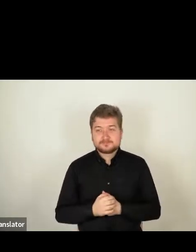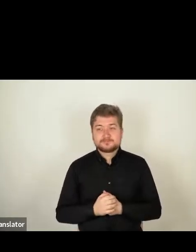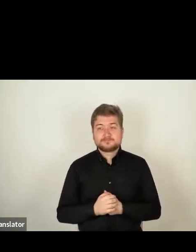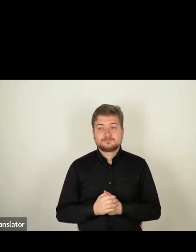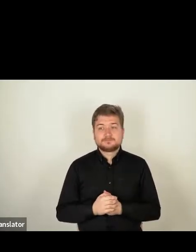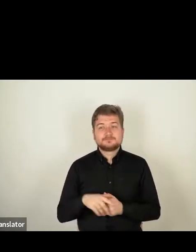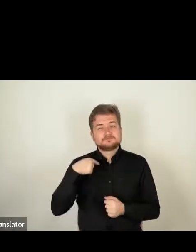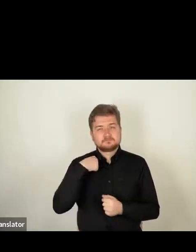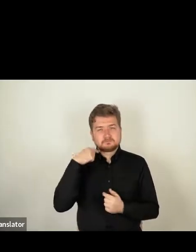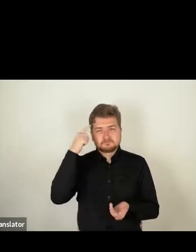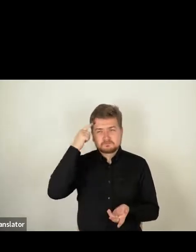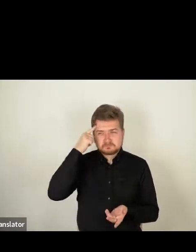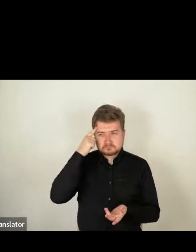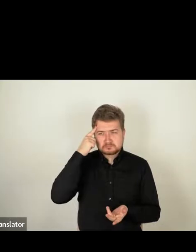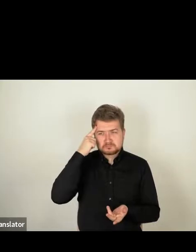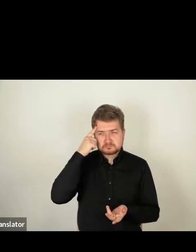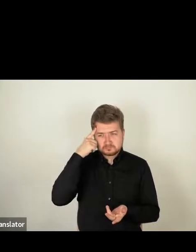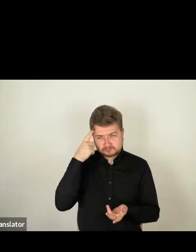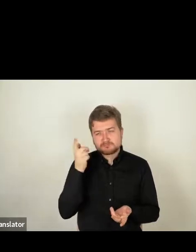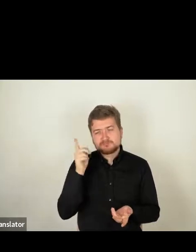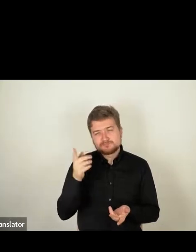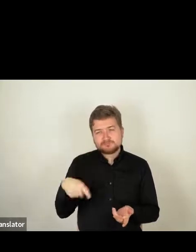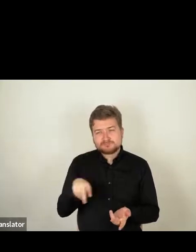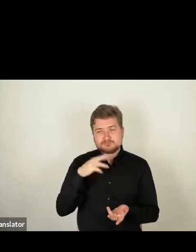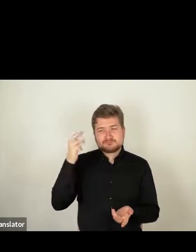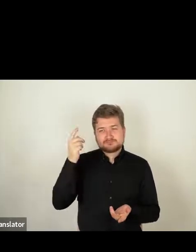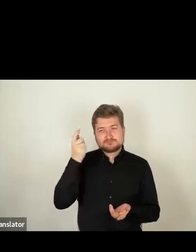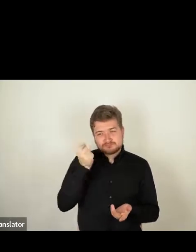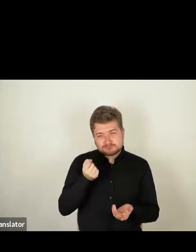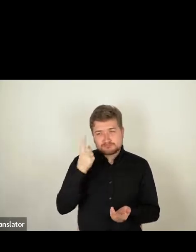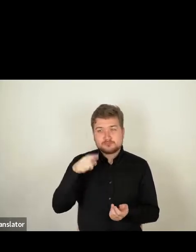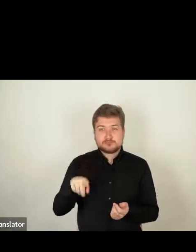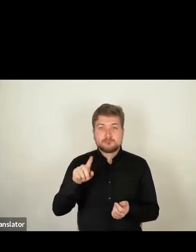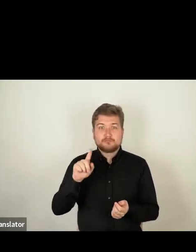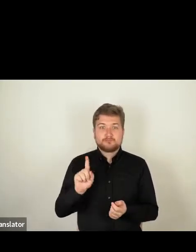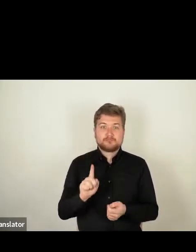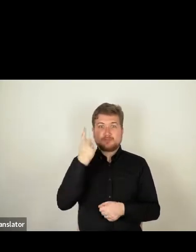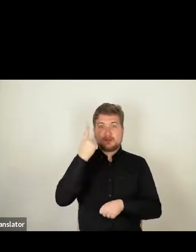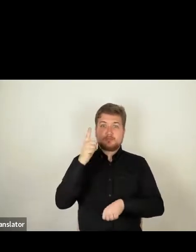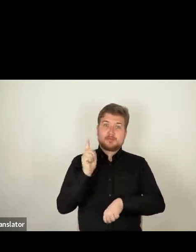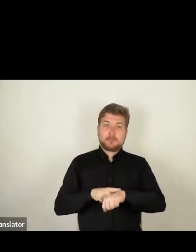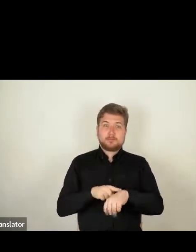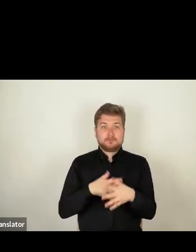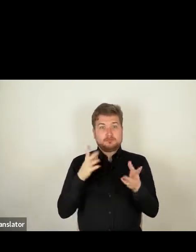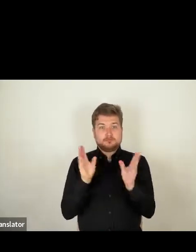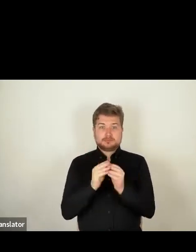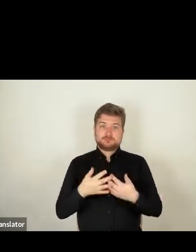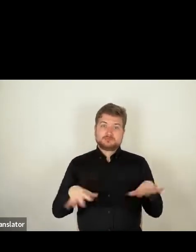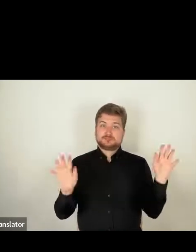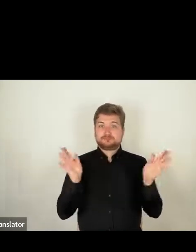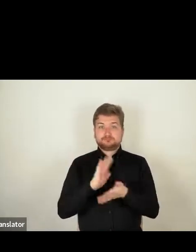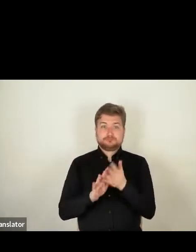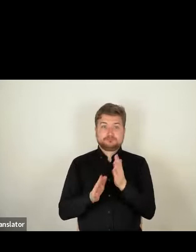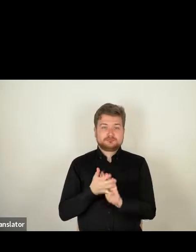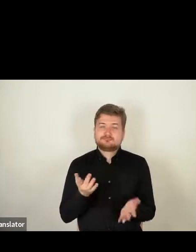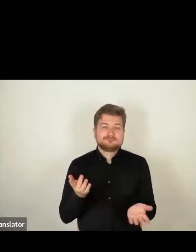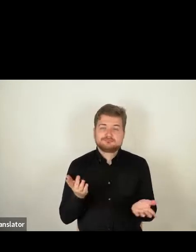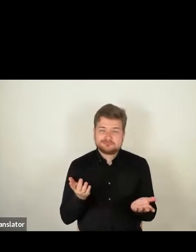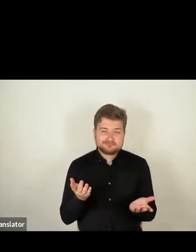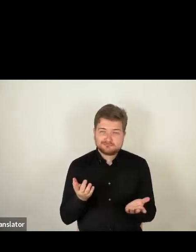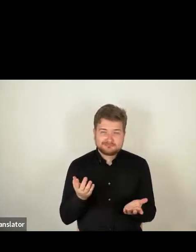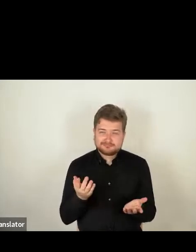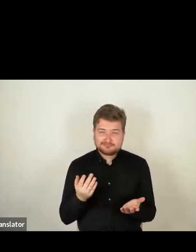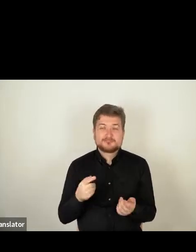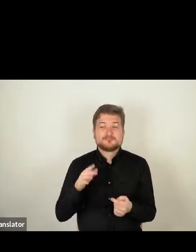something that we need to understand, that this is not a one-time thing and this is not a one-time event. We should continue talking about this